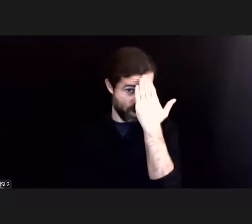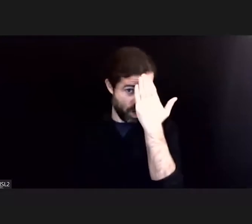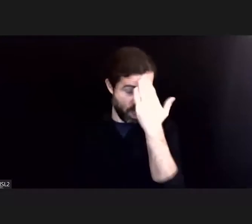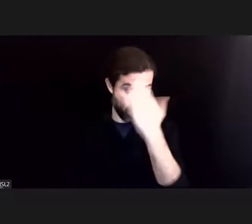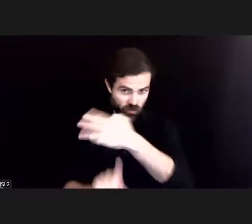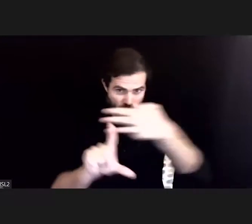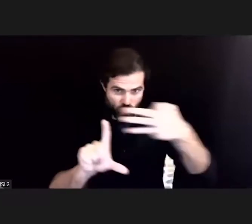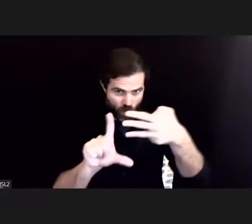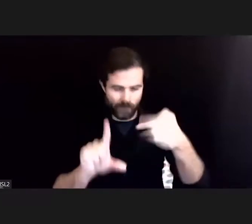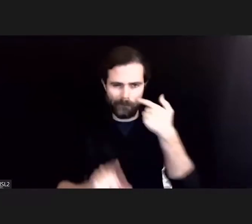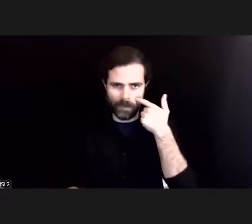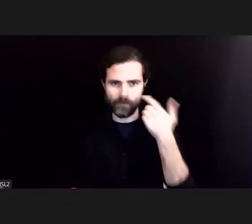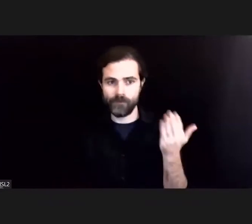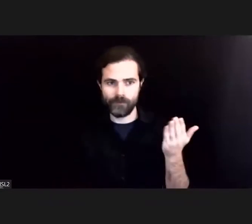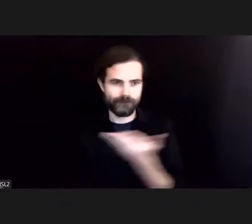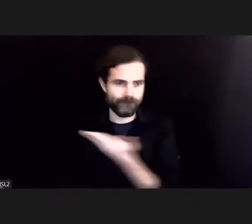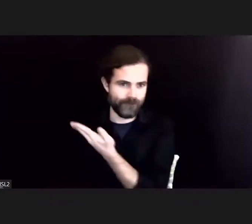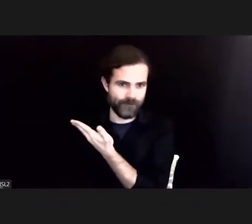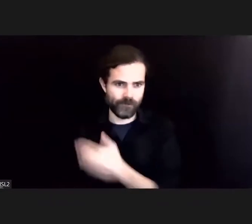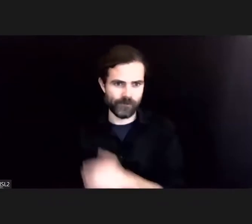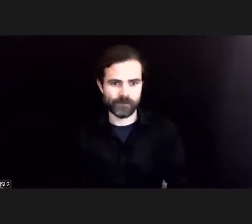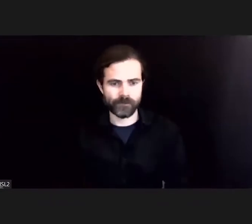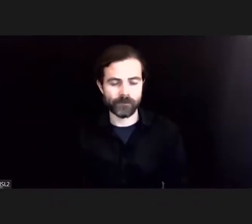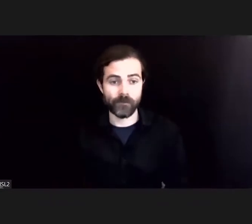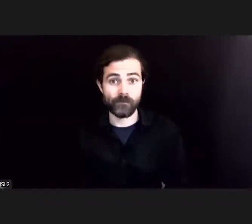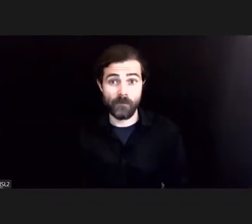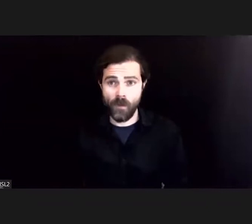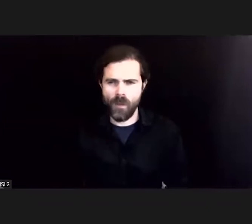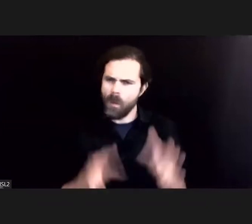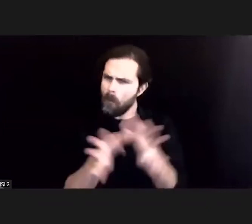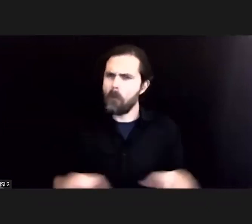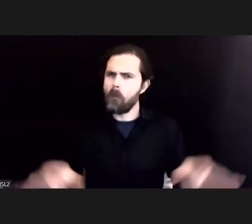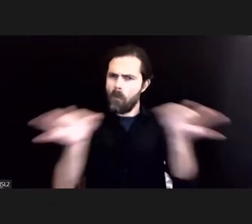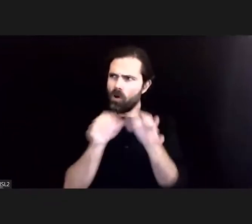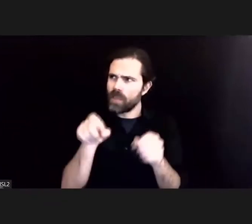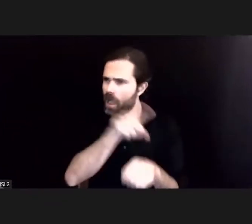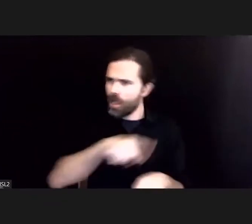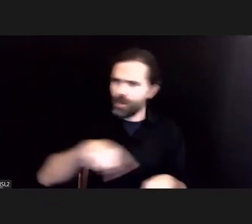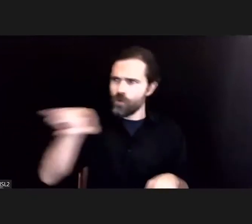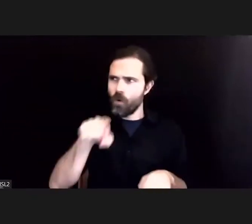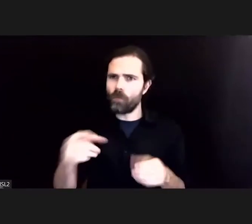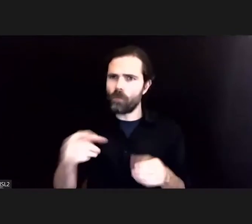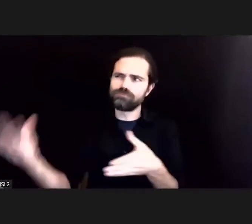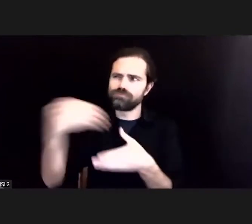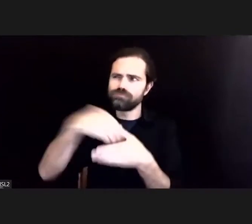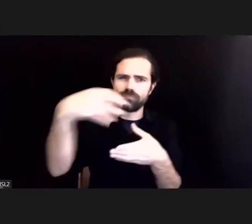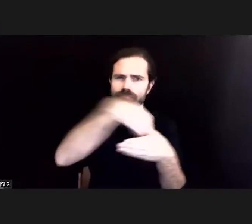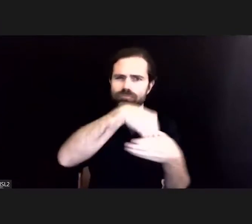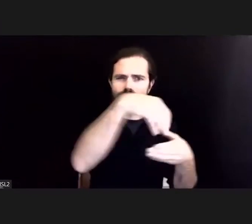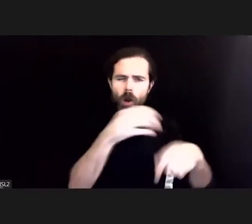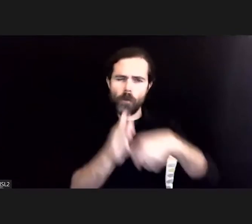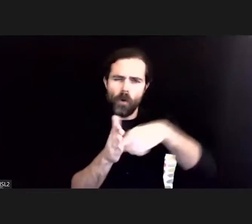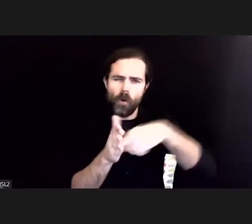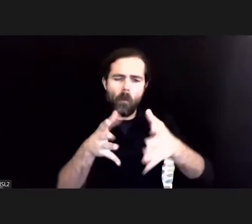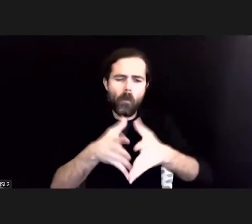still include different projects in our database to improve the performance of our